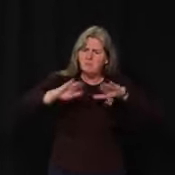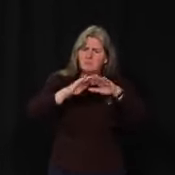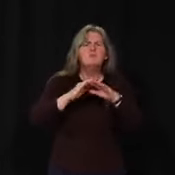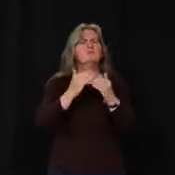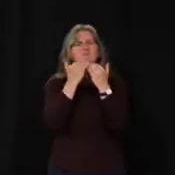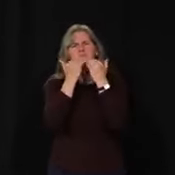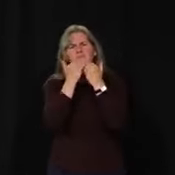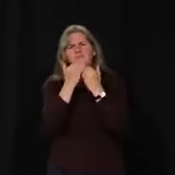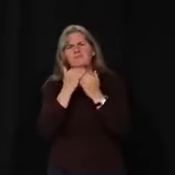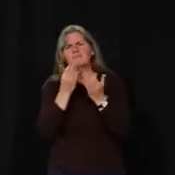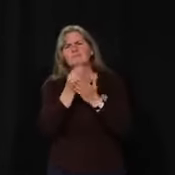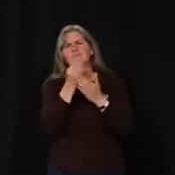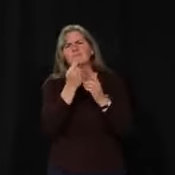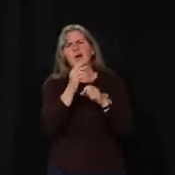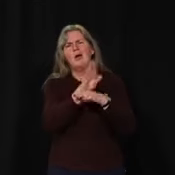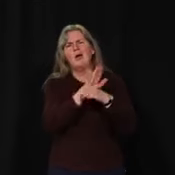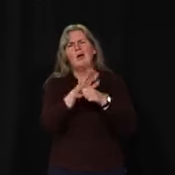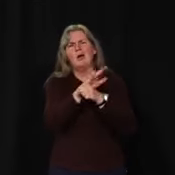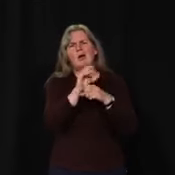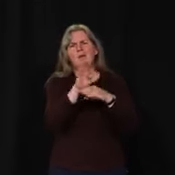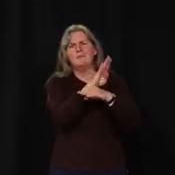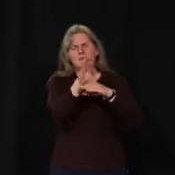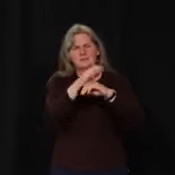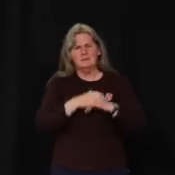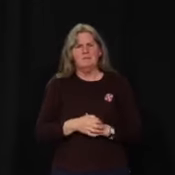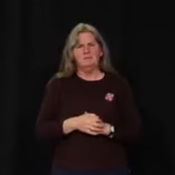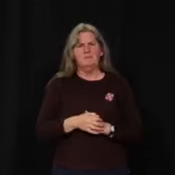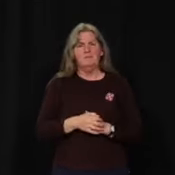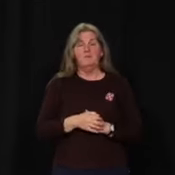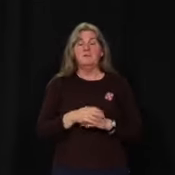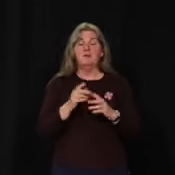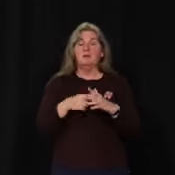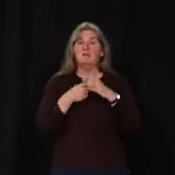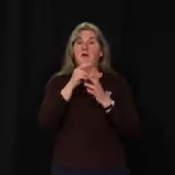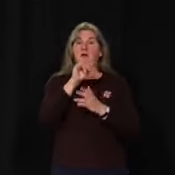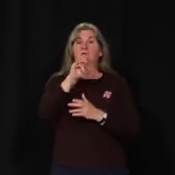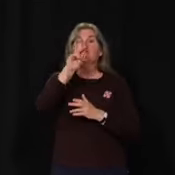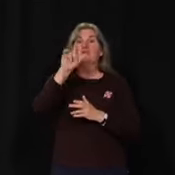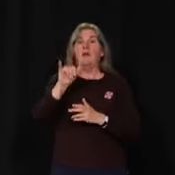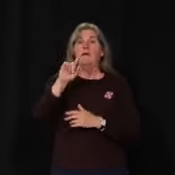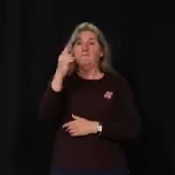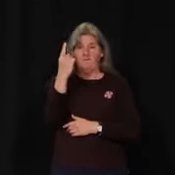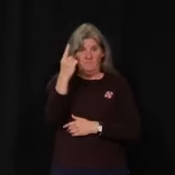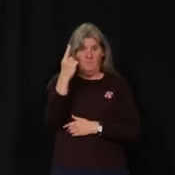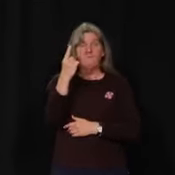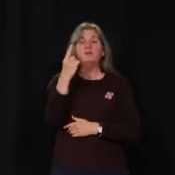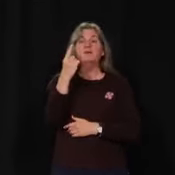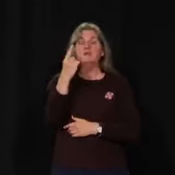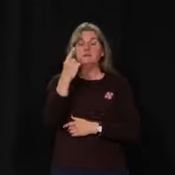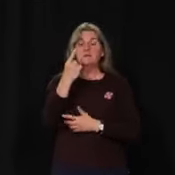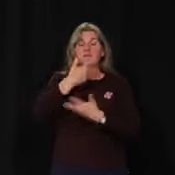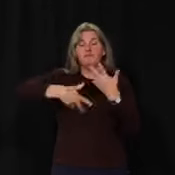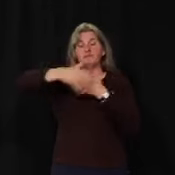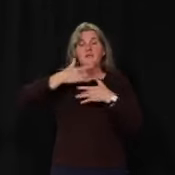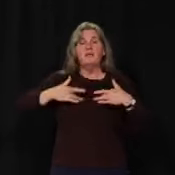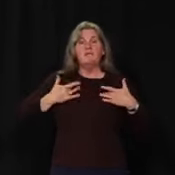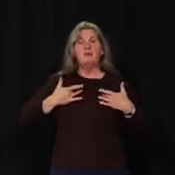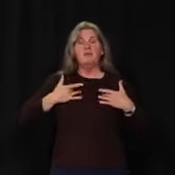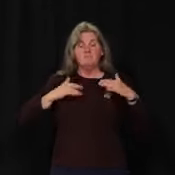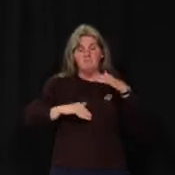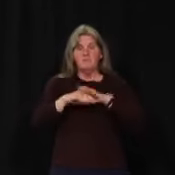community. As of July 1st, outdoor gatherings, social gatherings of up to 50 people will also